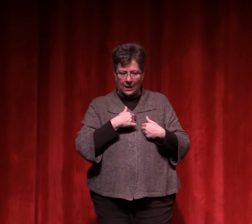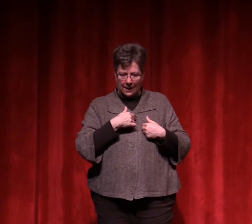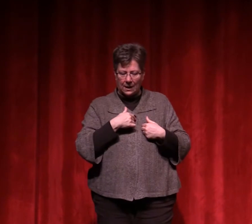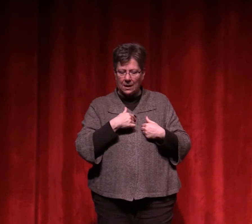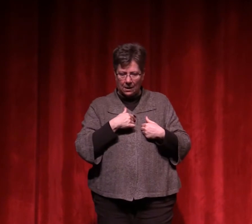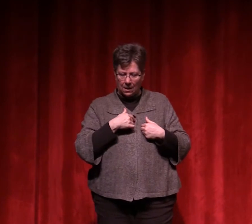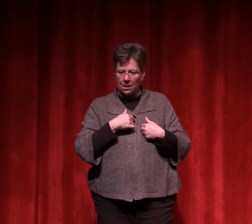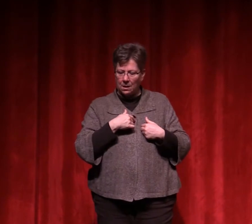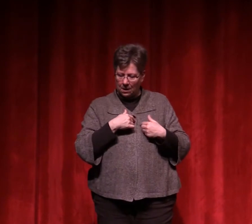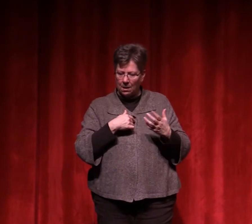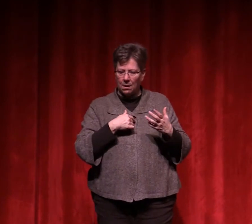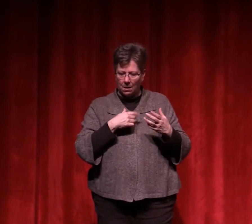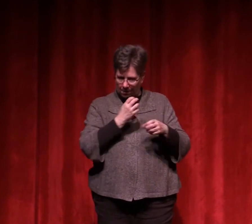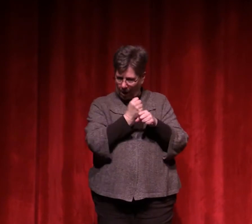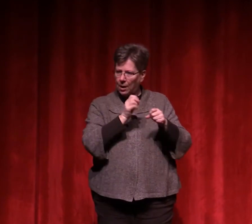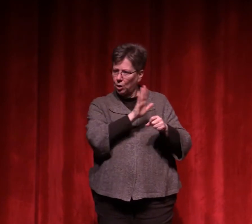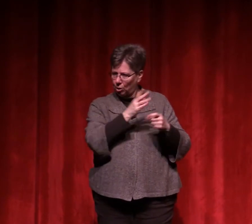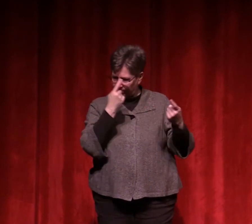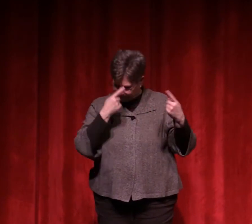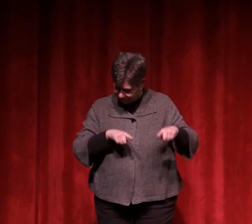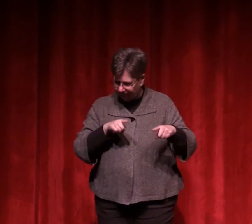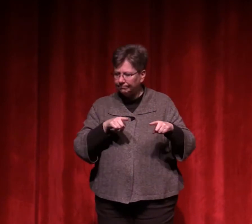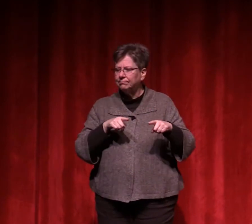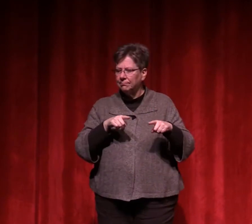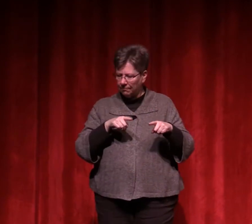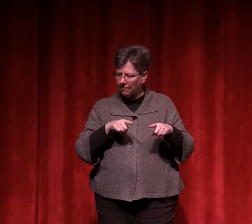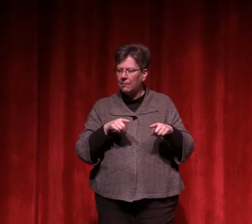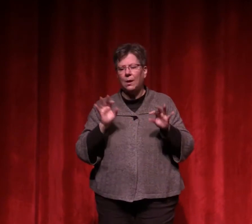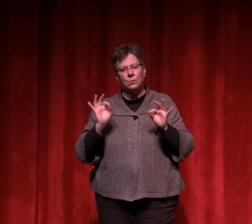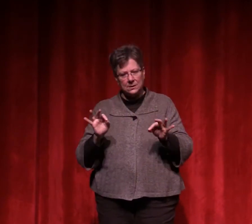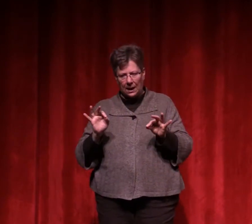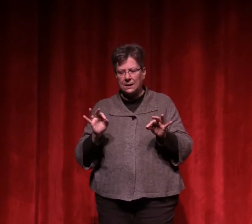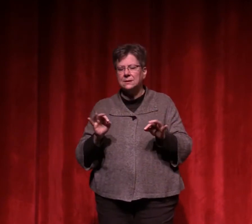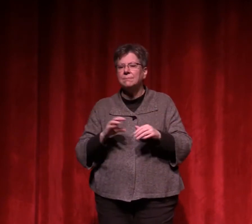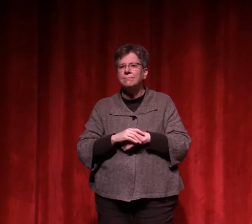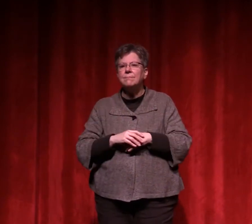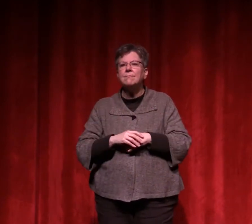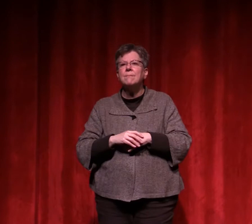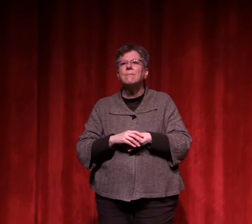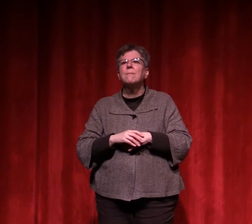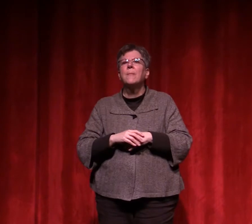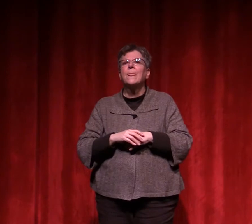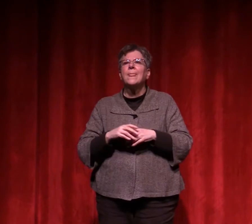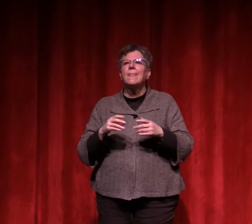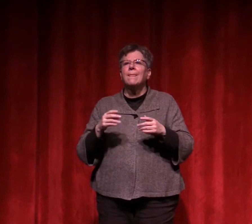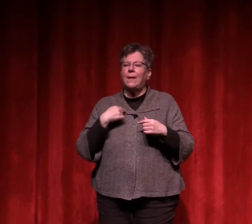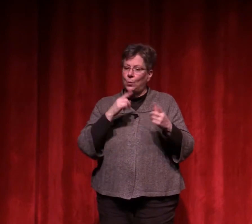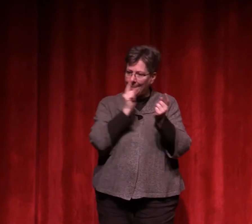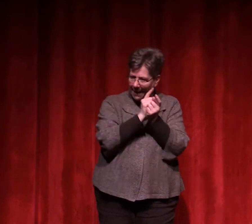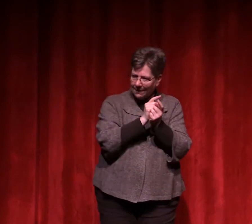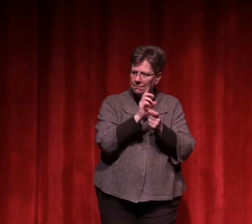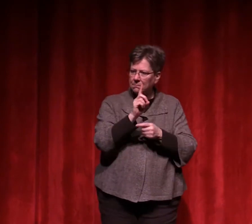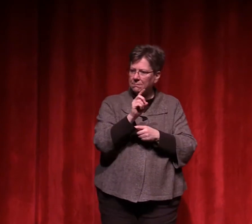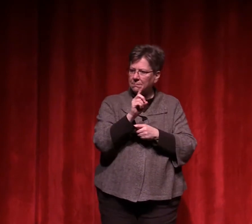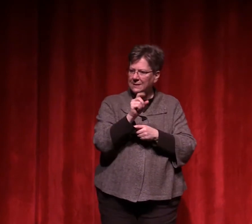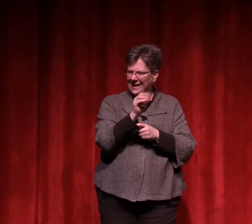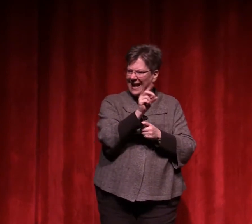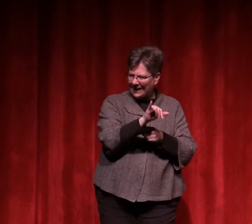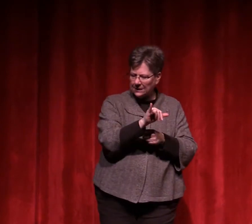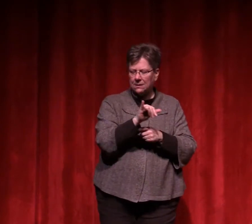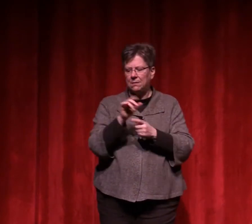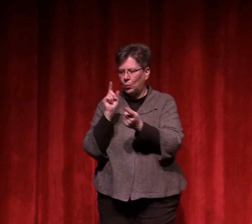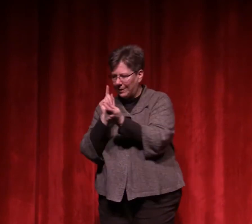get yes, so the support was there, and it was a really neat thing. We ended up meeting with Dacey and the manager of the